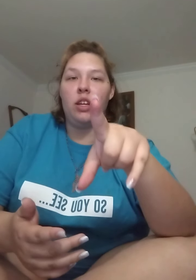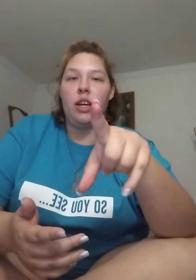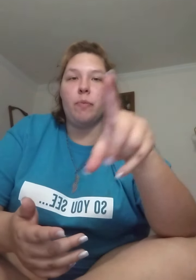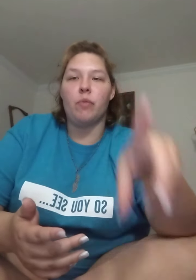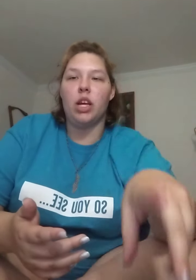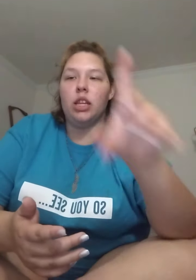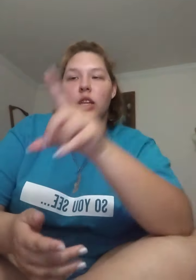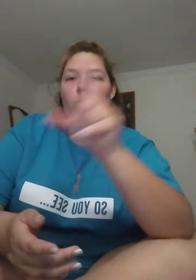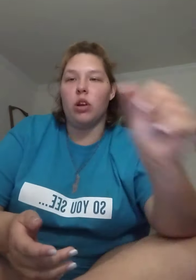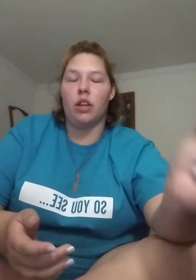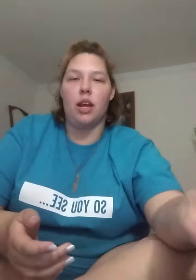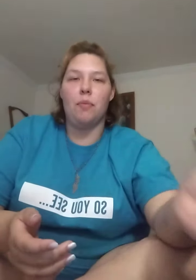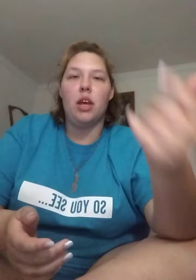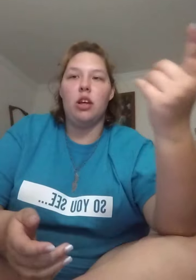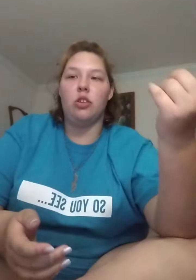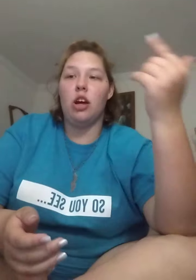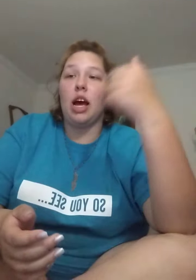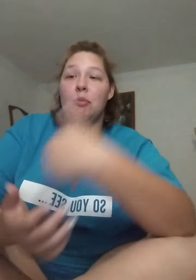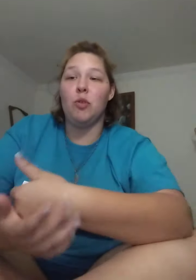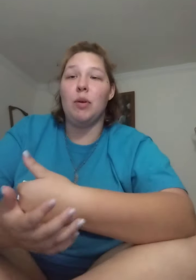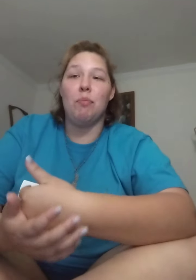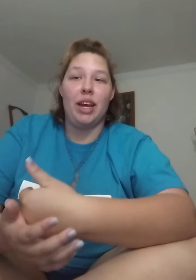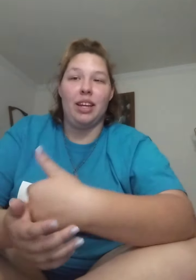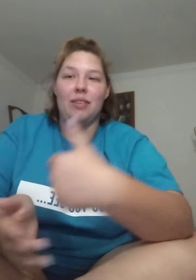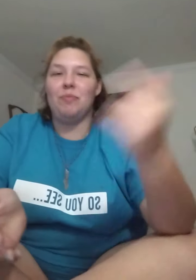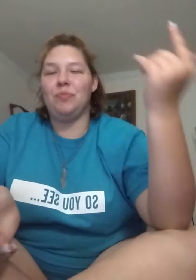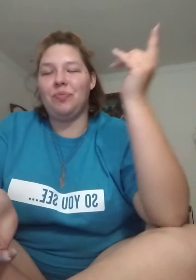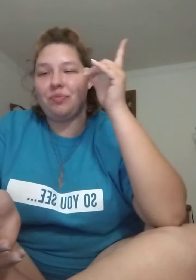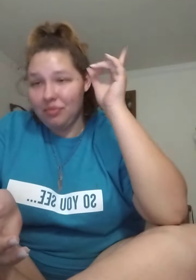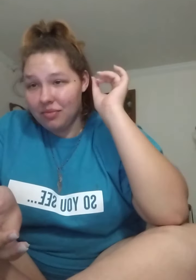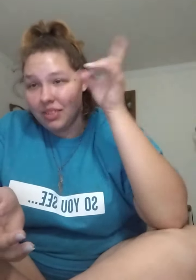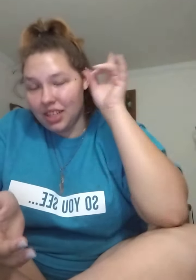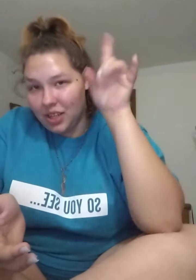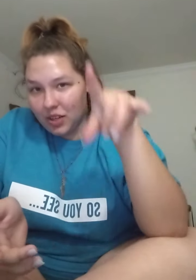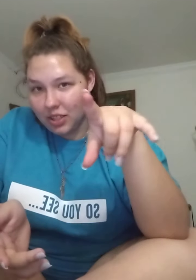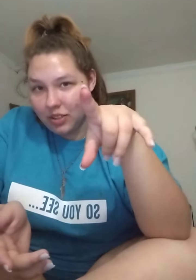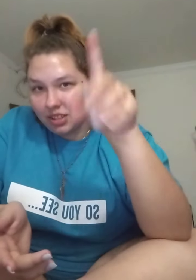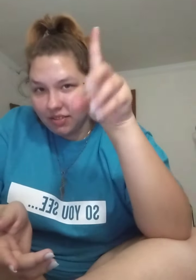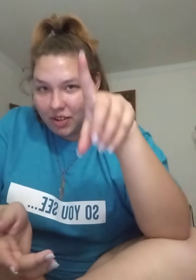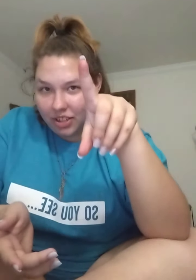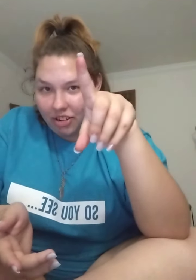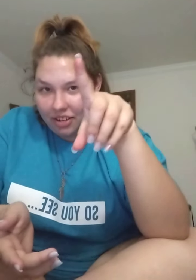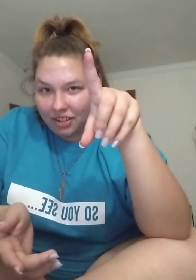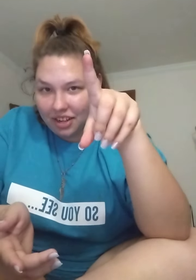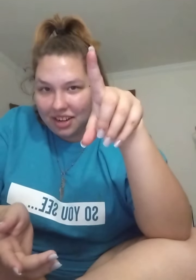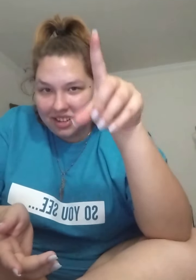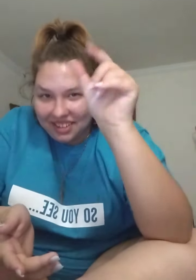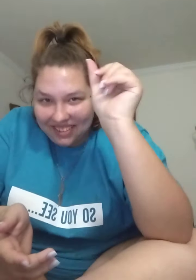day and then the quote of the day. So I'm doing begging. You guys know this if you guys are on TikTok.